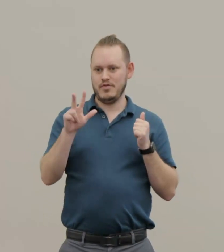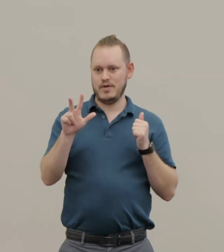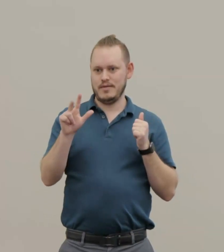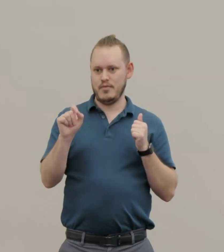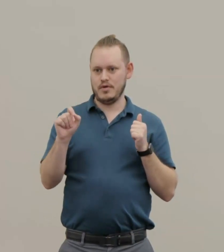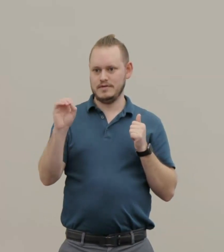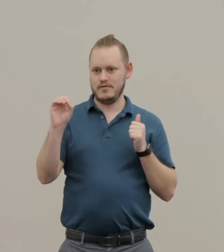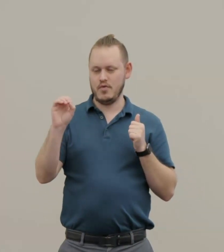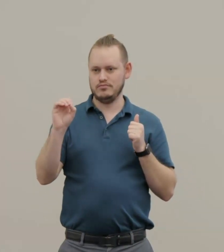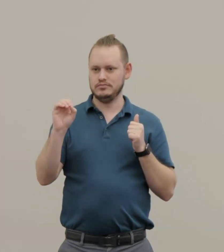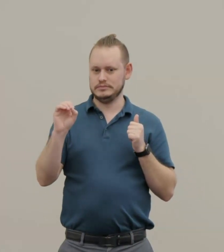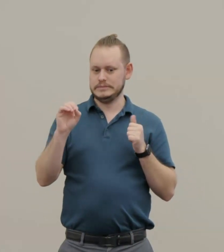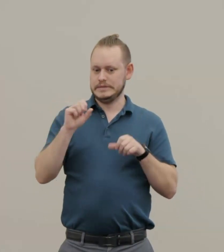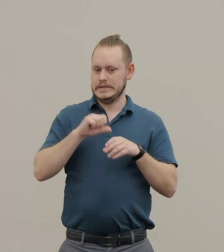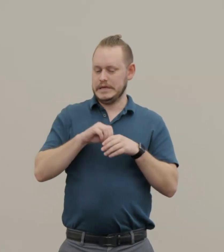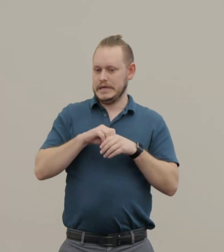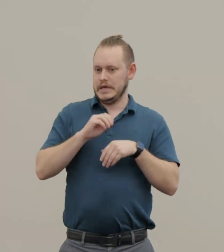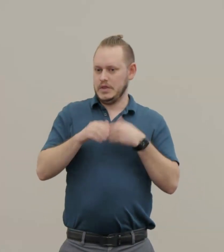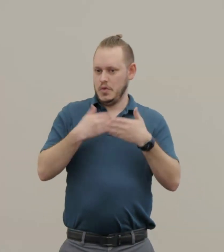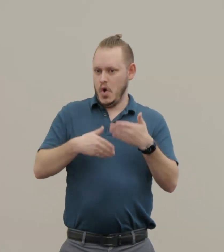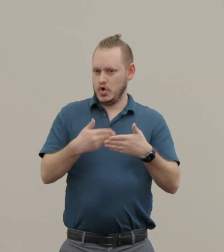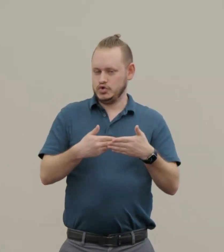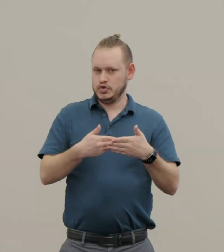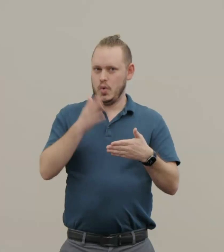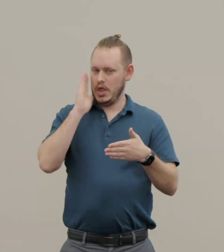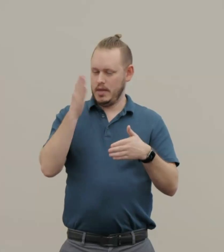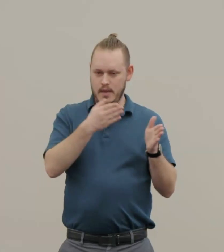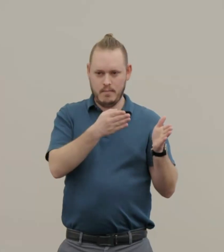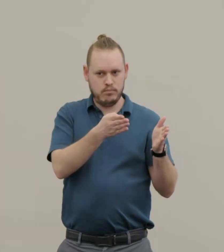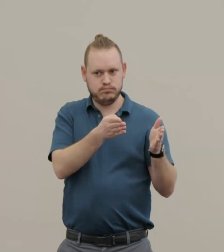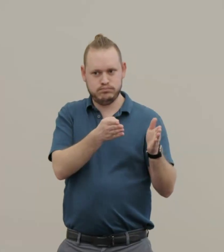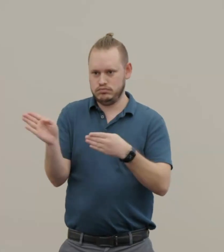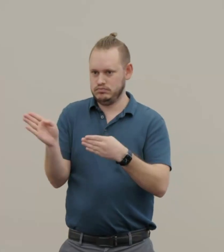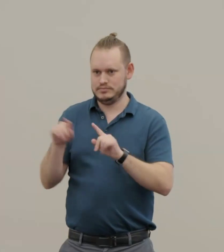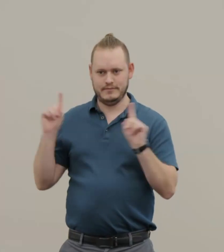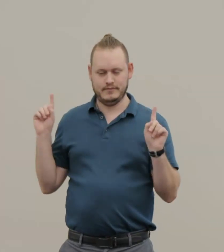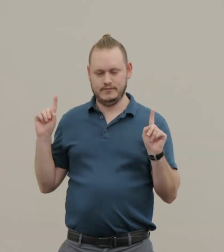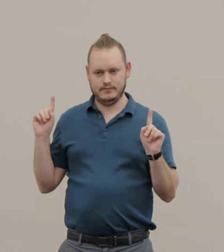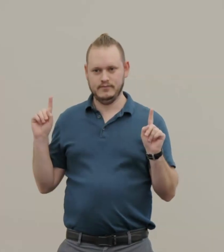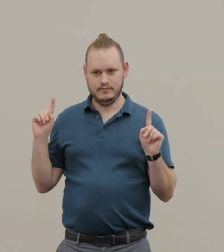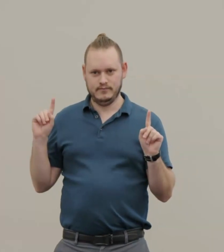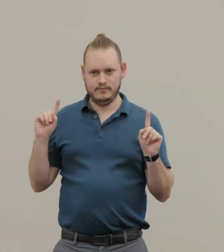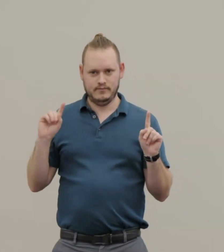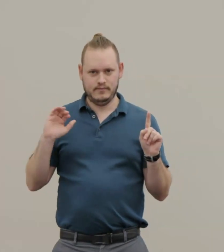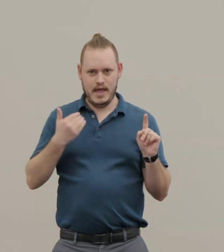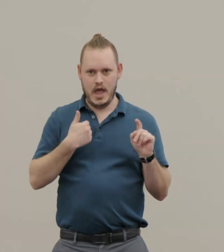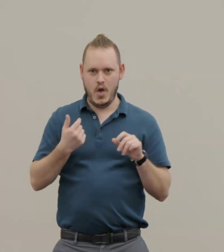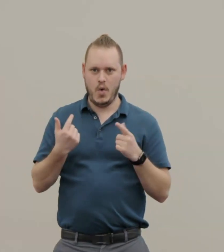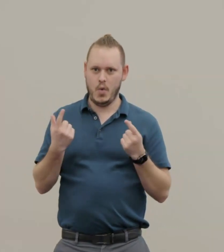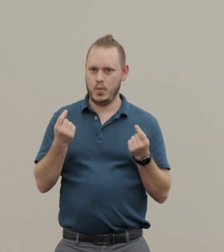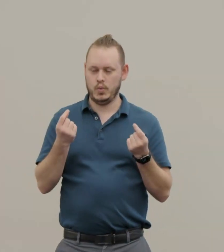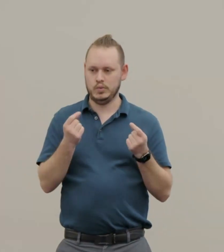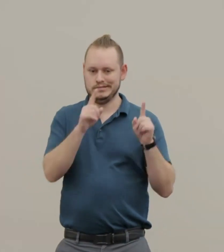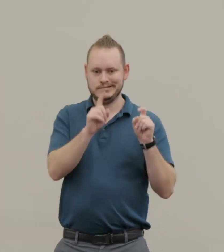3.0. It is in the works. It's going to be a complete departure of how we test and